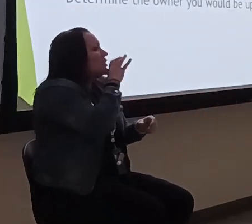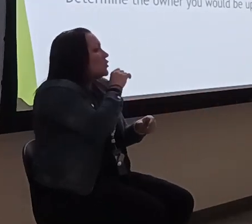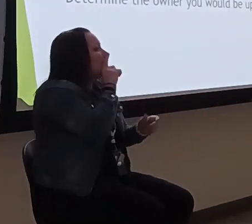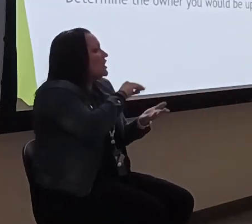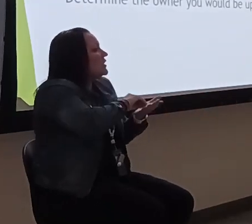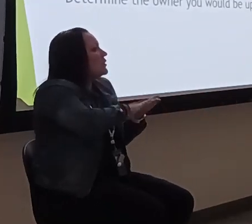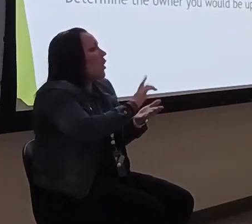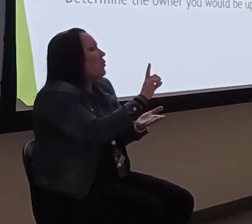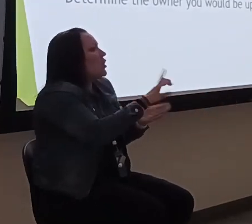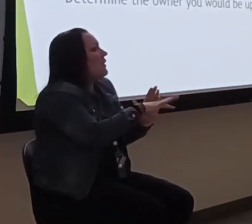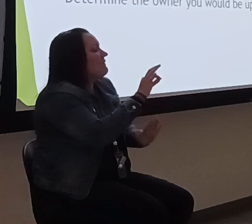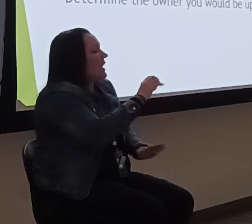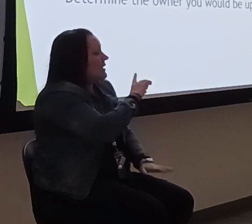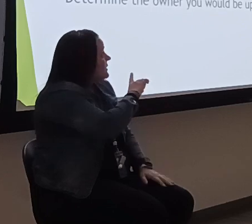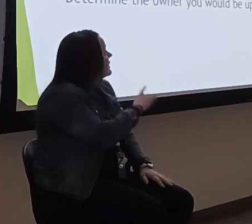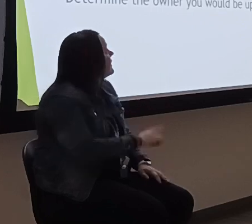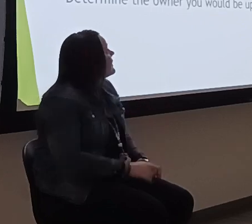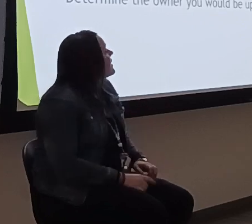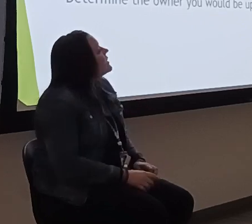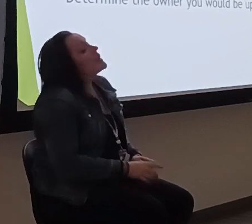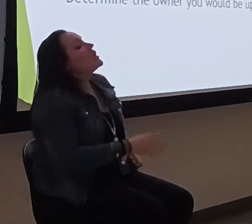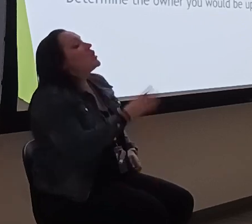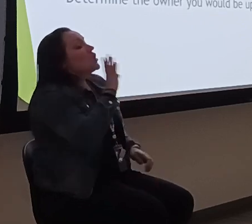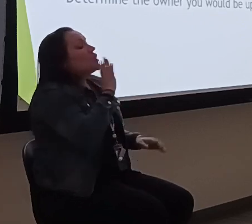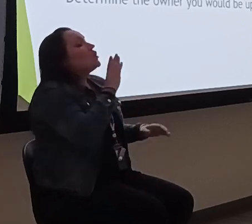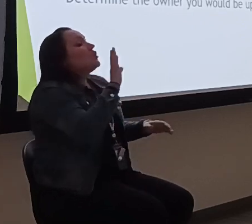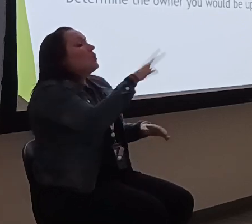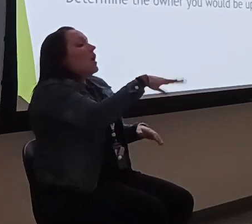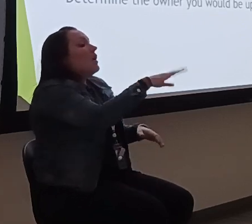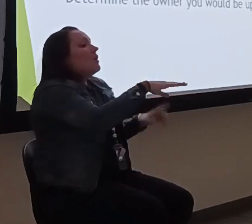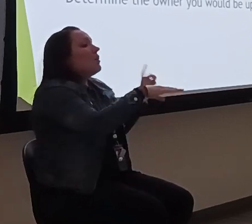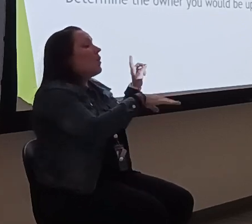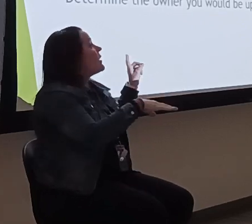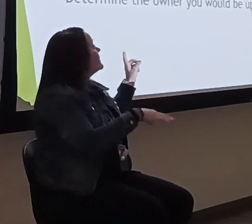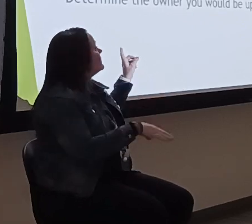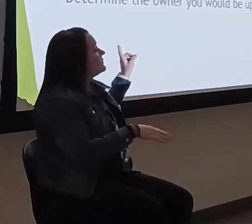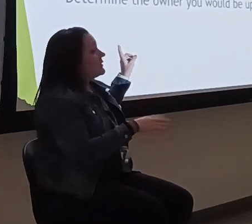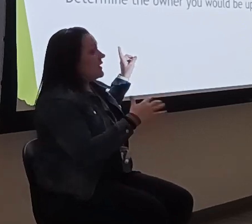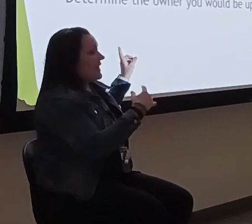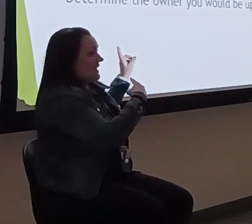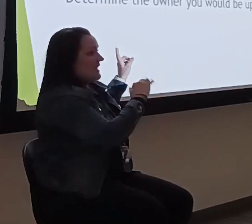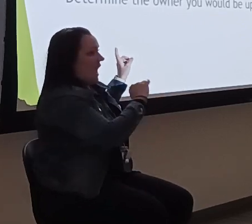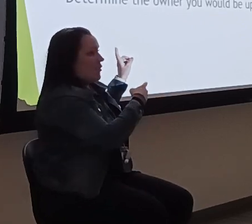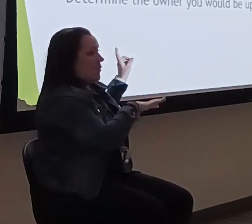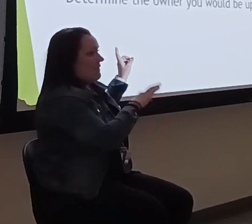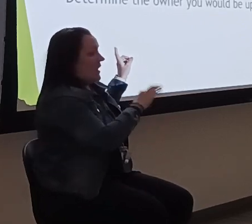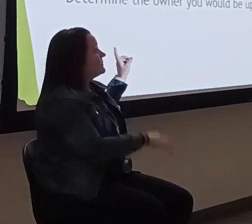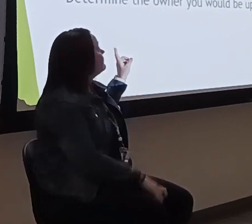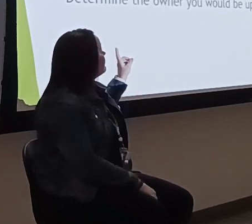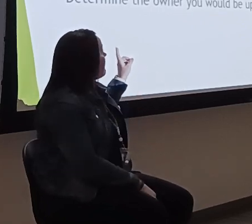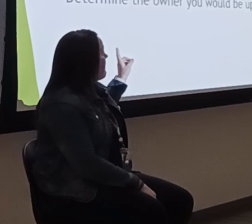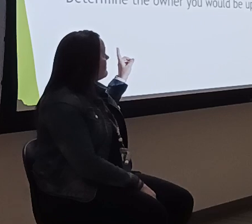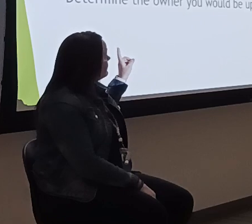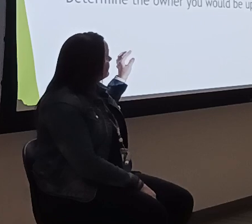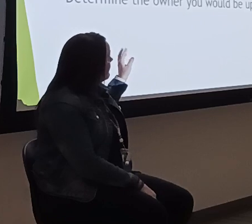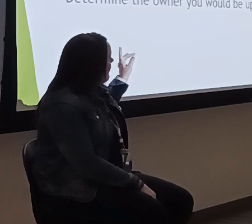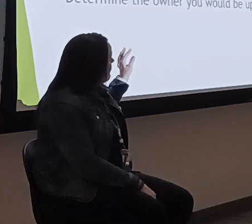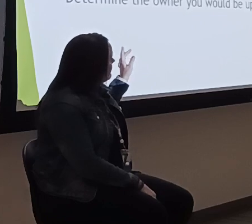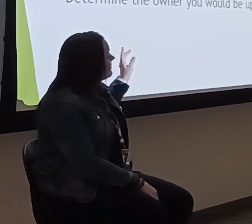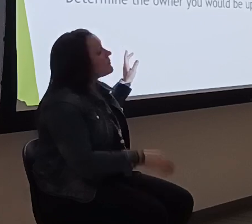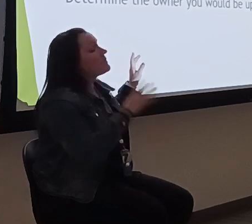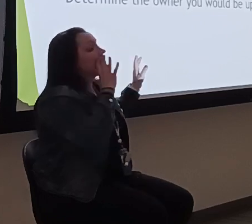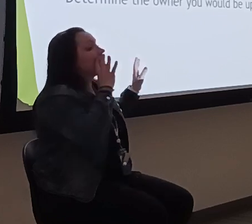I'll show you how we get there. You're going to enter your address or your parcel number on the map to determine if